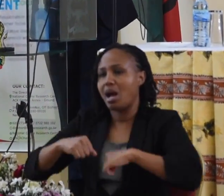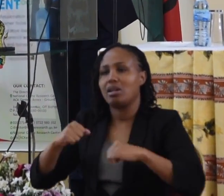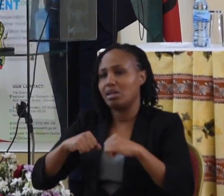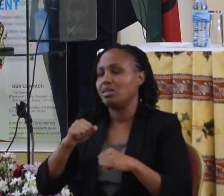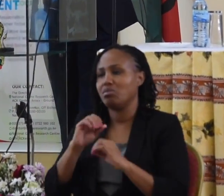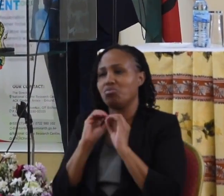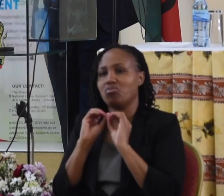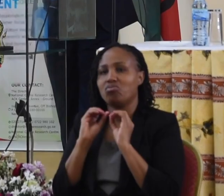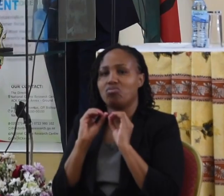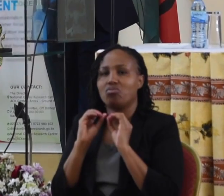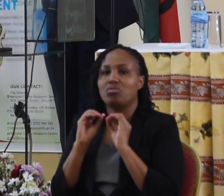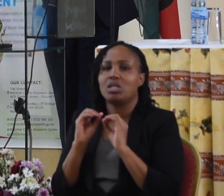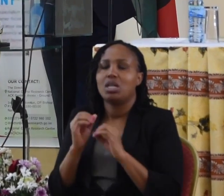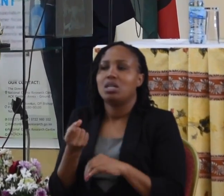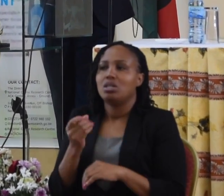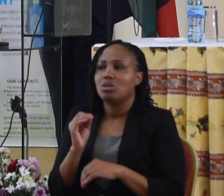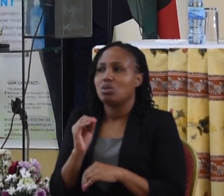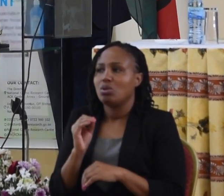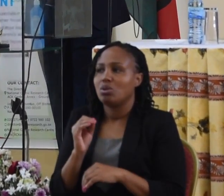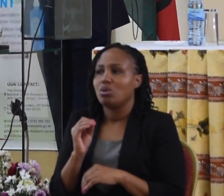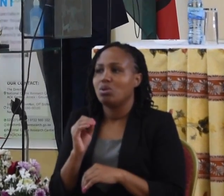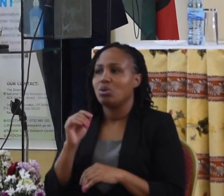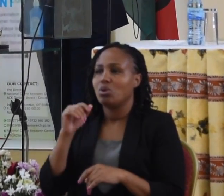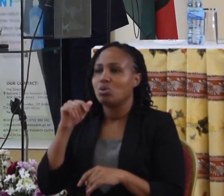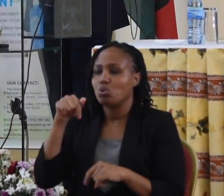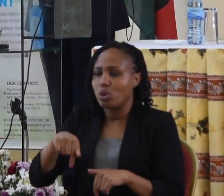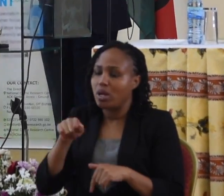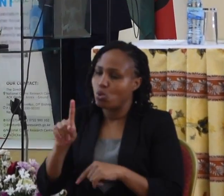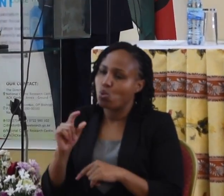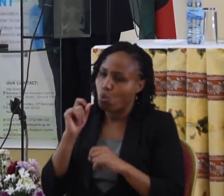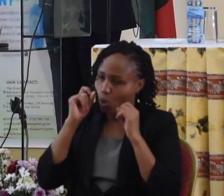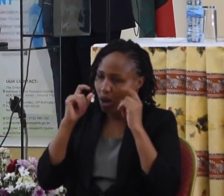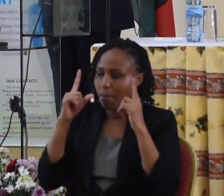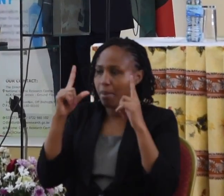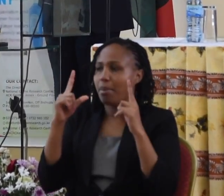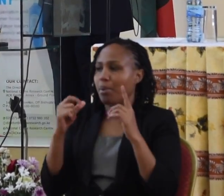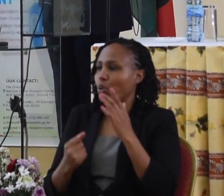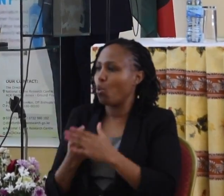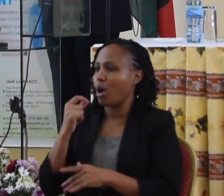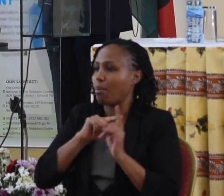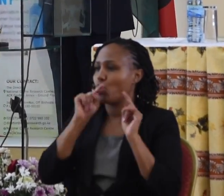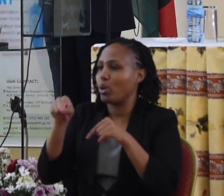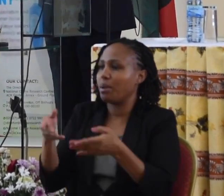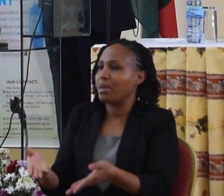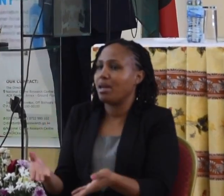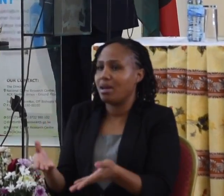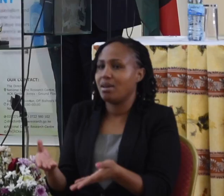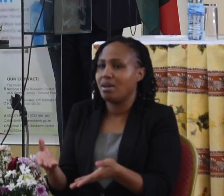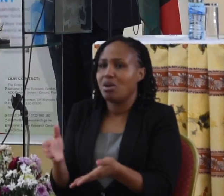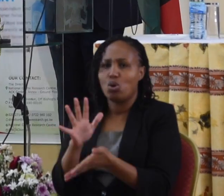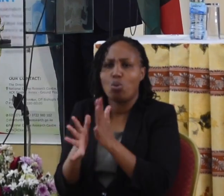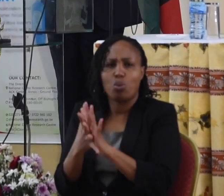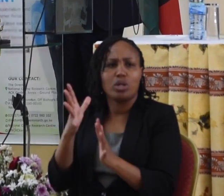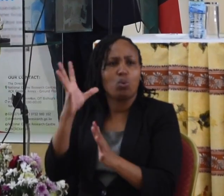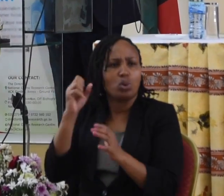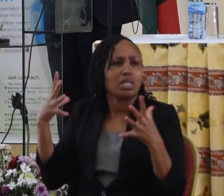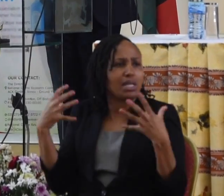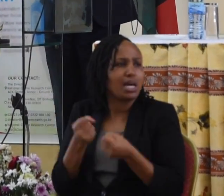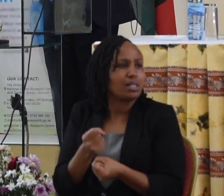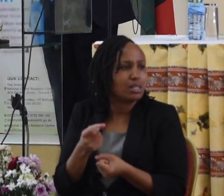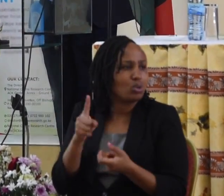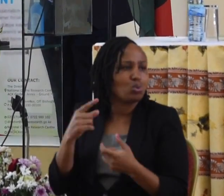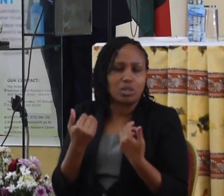total. Because today we woke up and came here. I'm sure nobody was attacked.